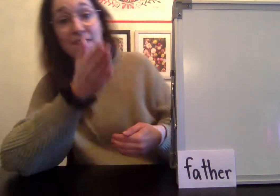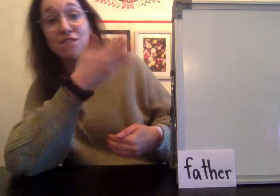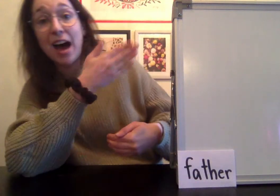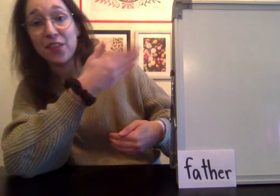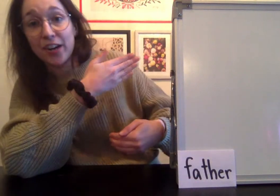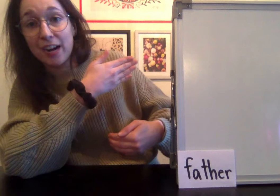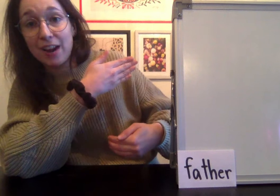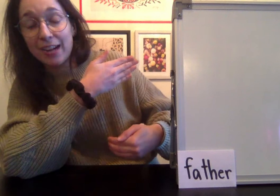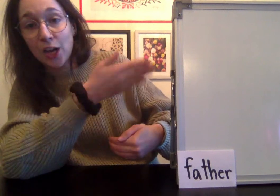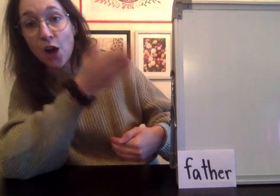Father, get ready, go.